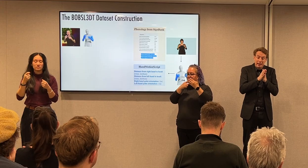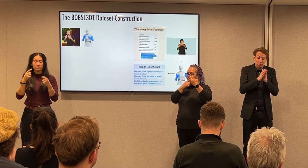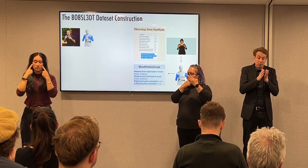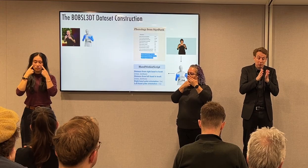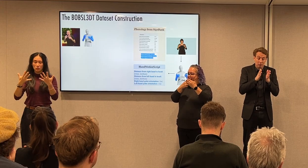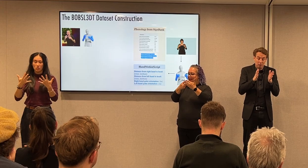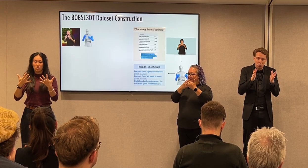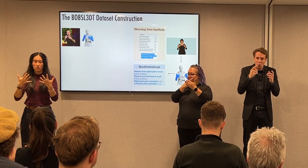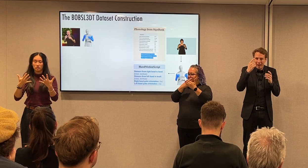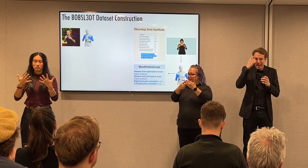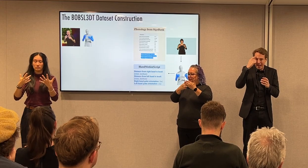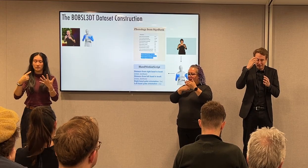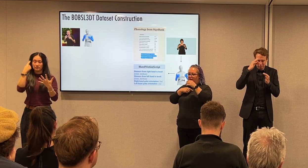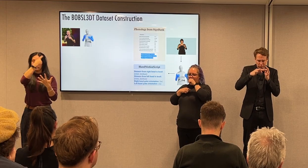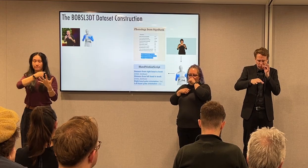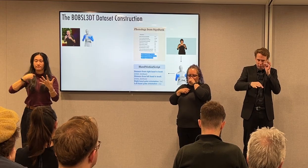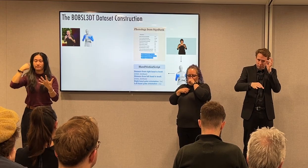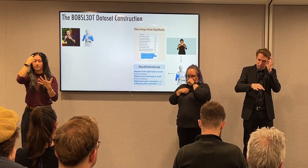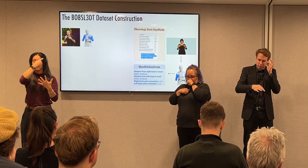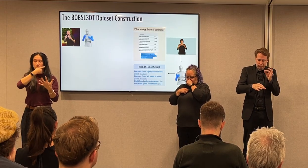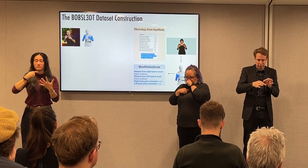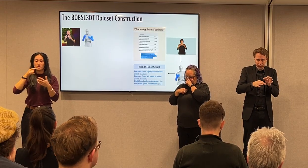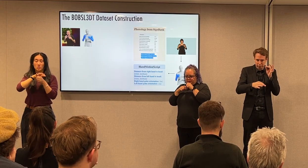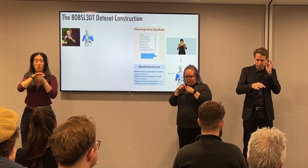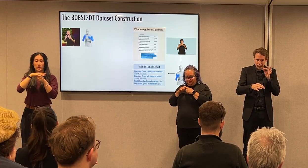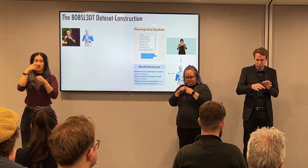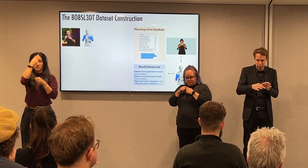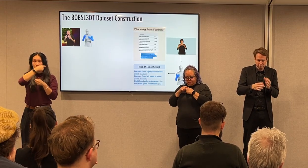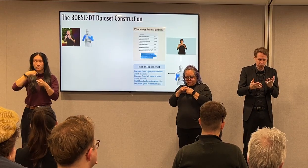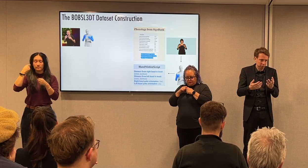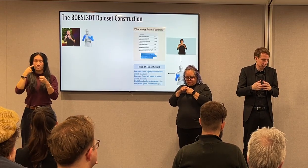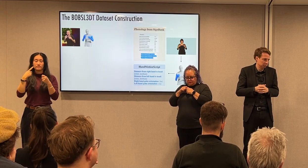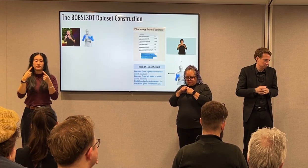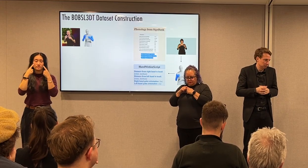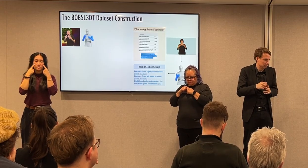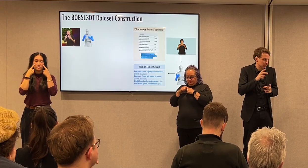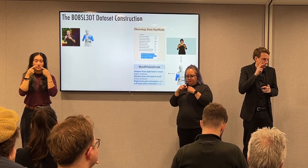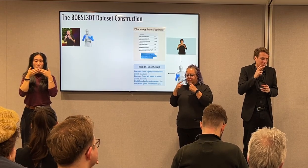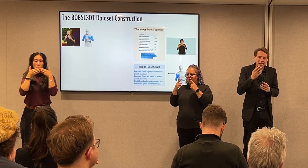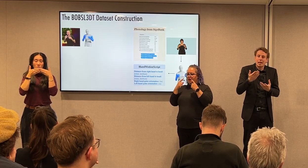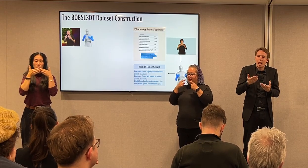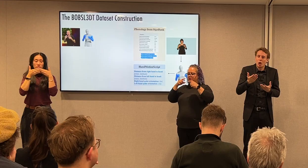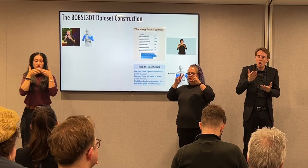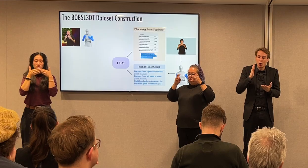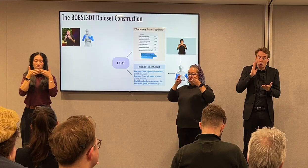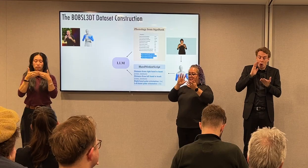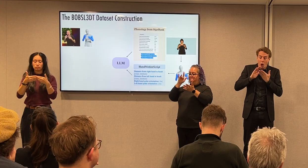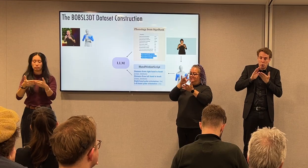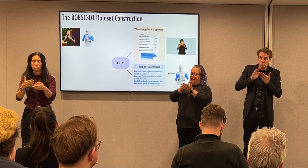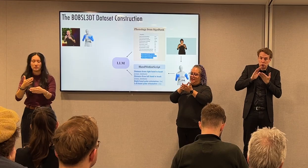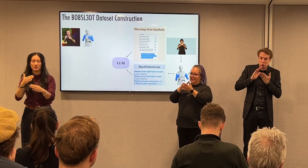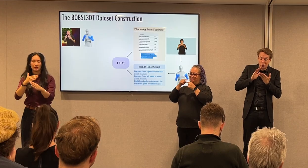the head, which is the sign location, is first close and then medium distance.